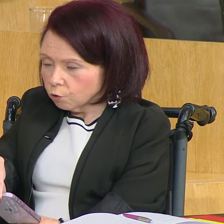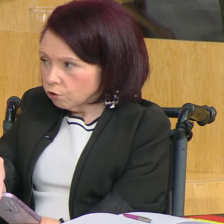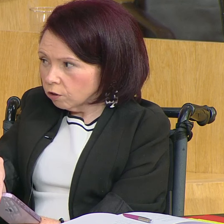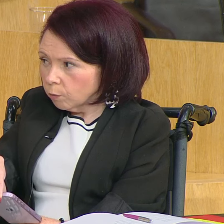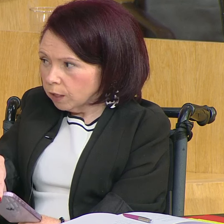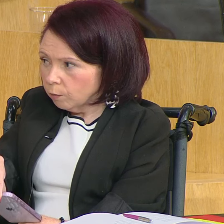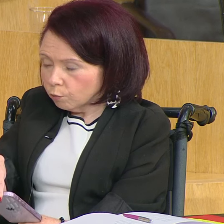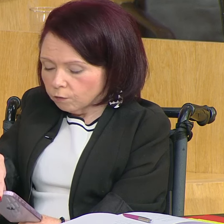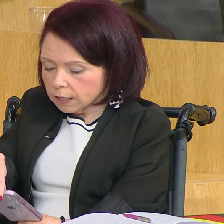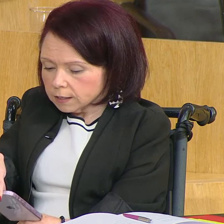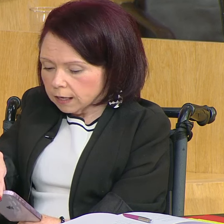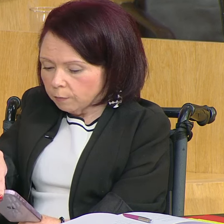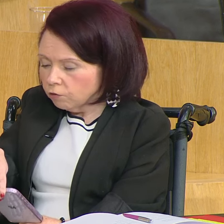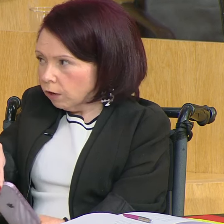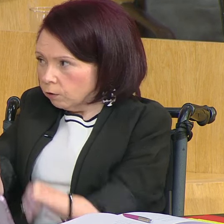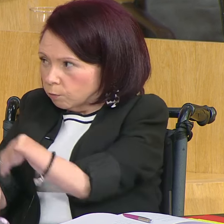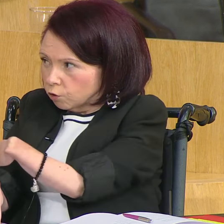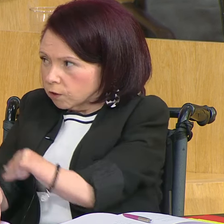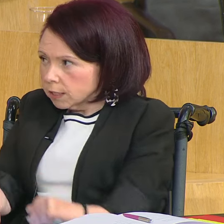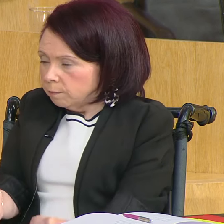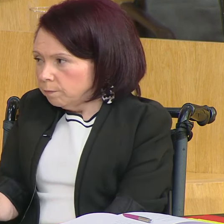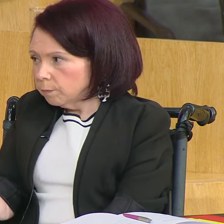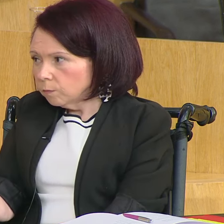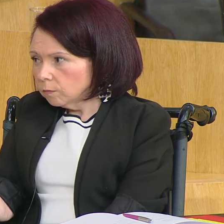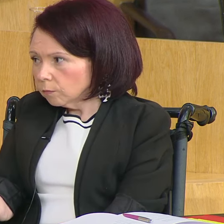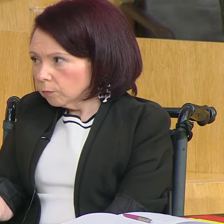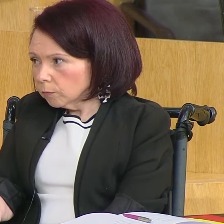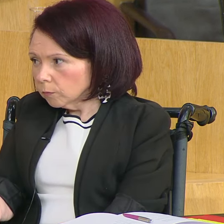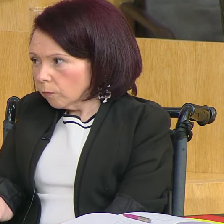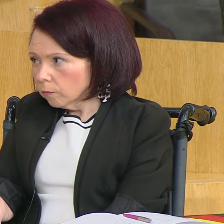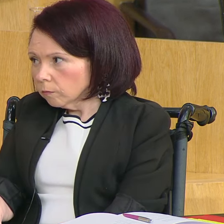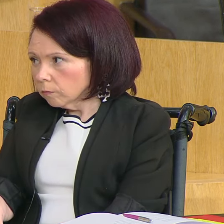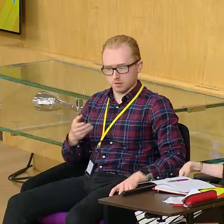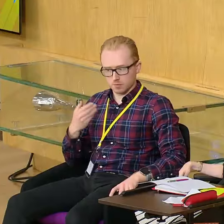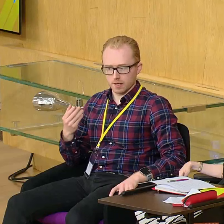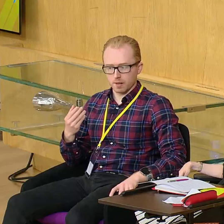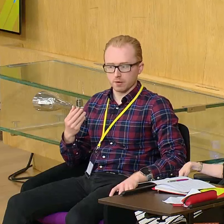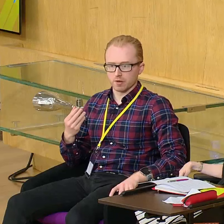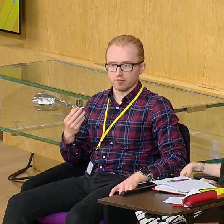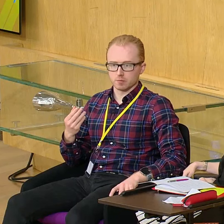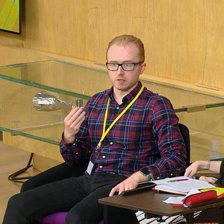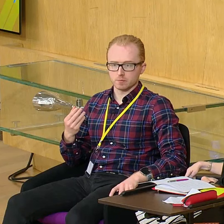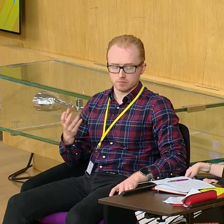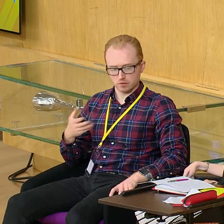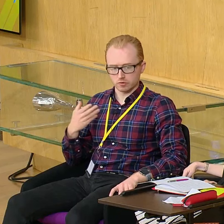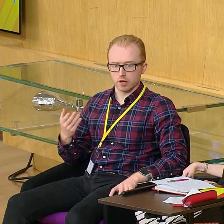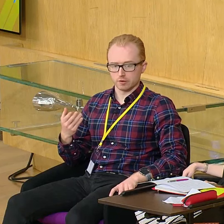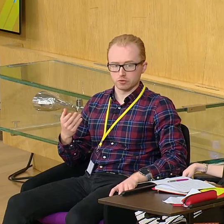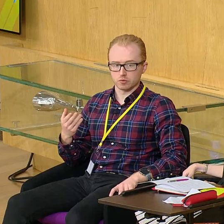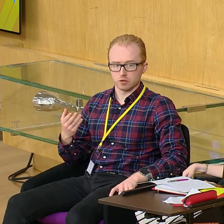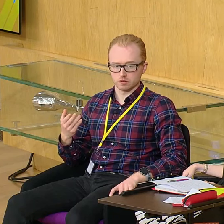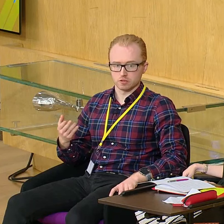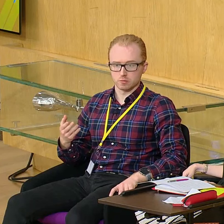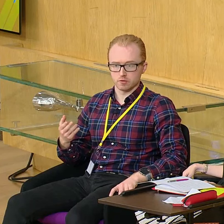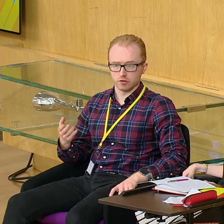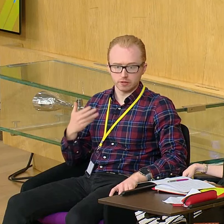the Scottish Government improve this? And Ryan, I'll come to you first again. Well, I mean, as someone who has had a member of my family were diagnosed